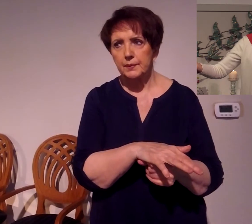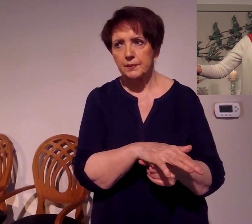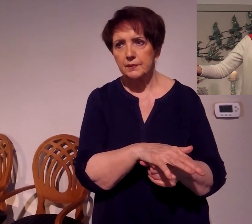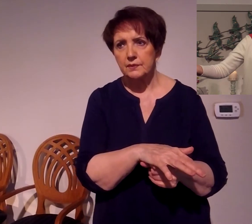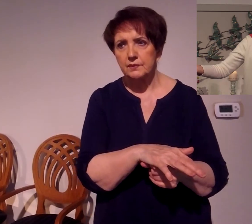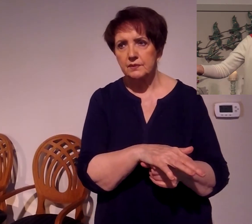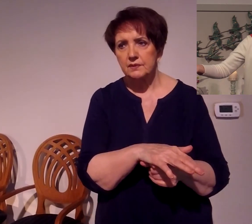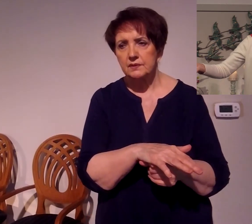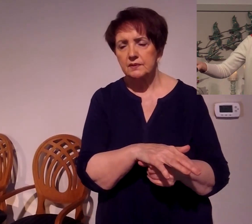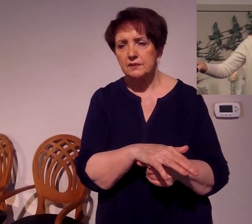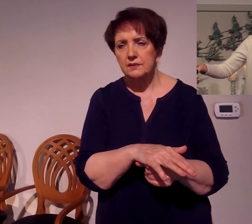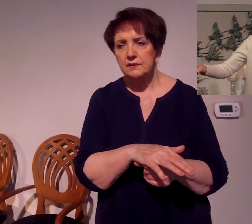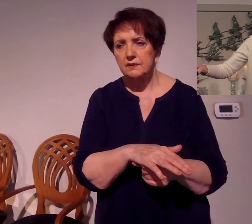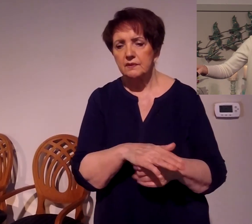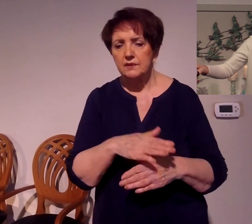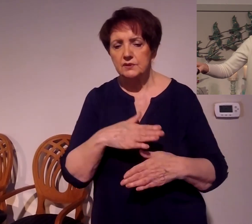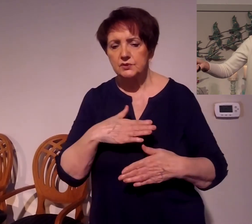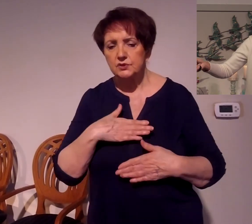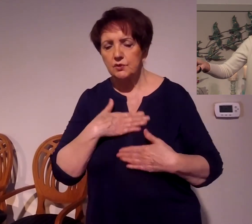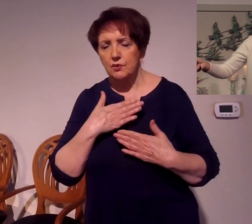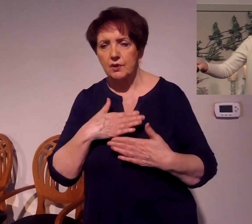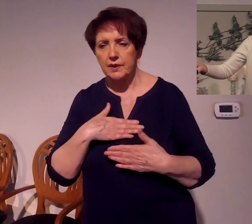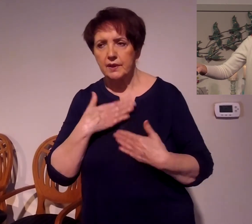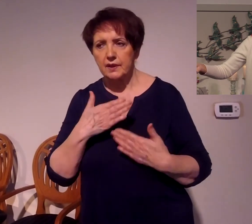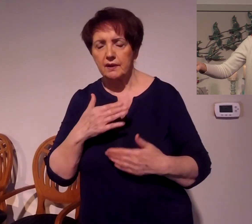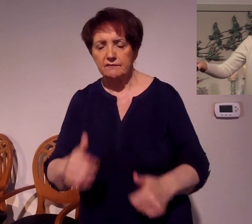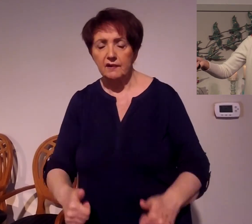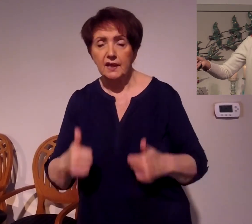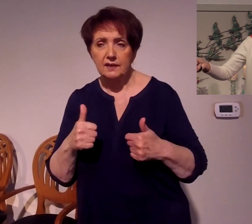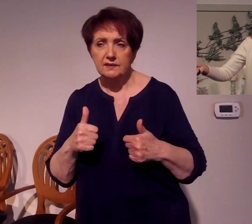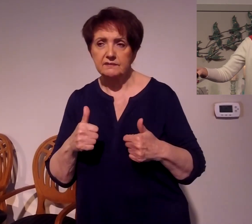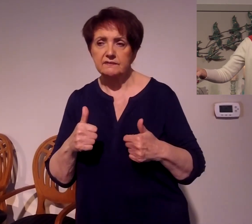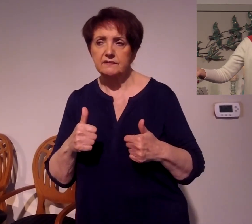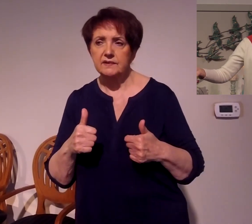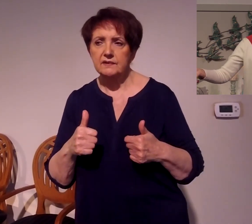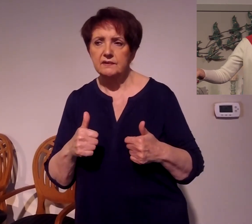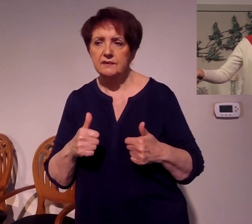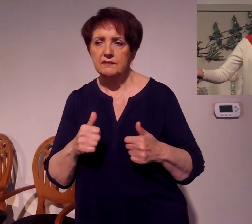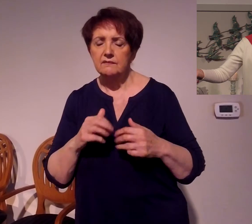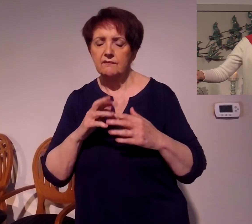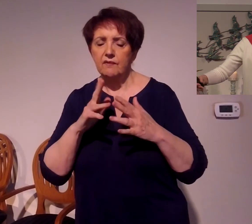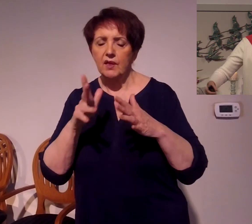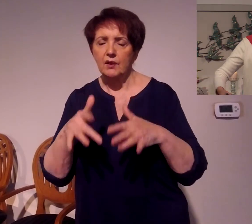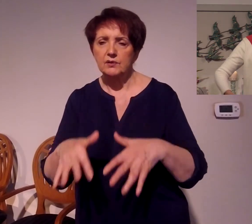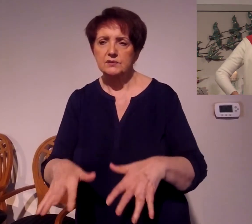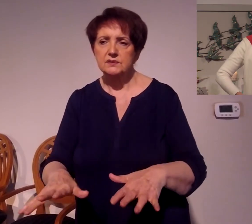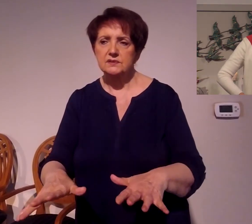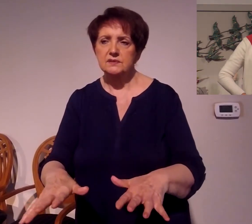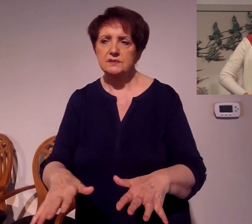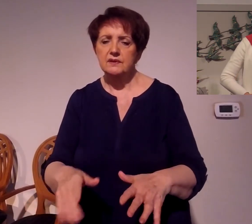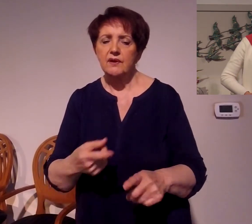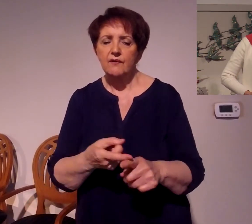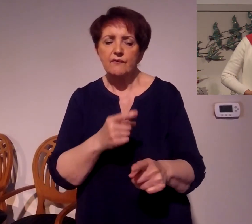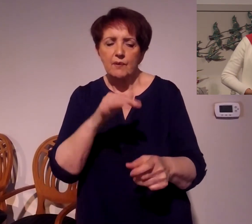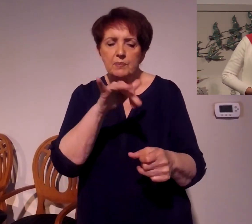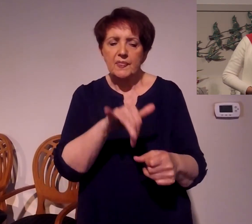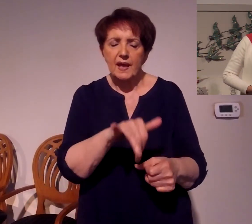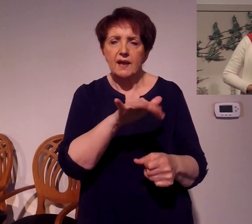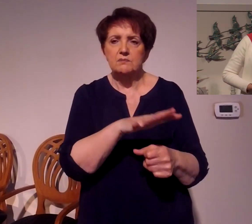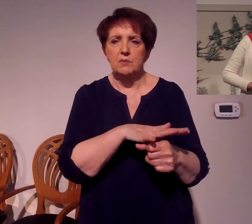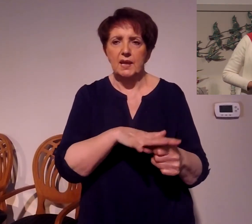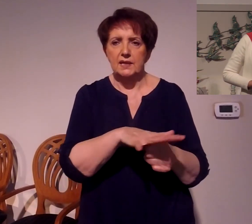the joy and the nectar of life flow. From that place,